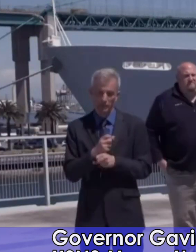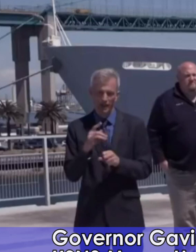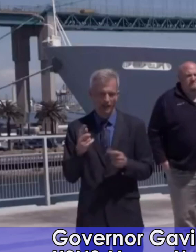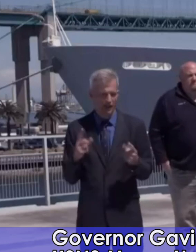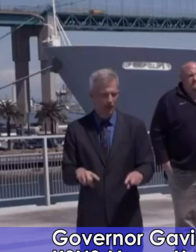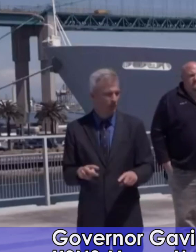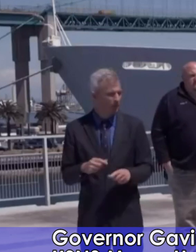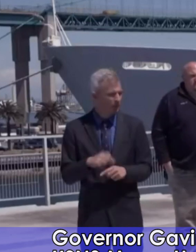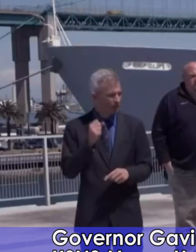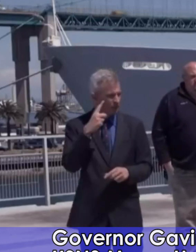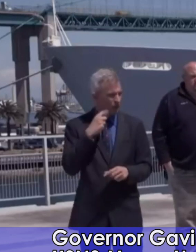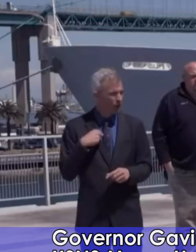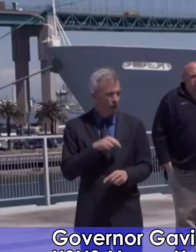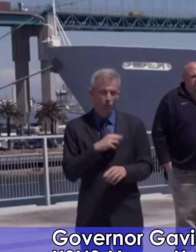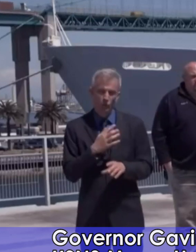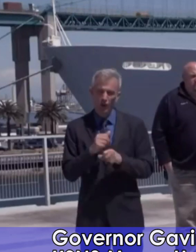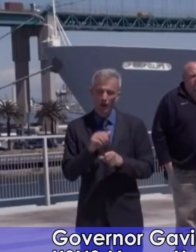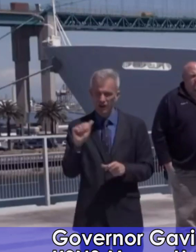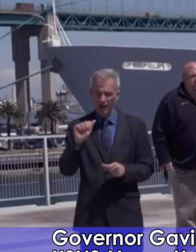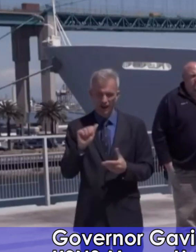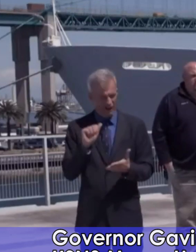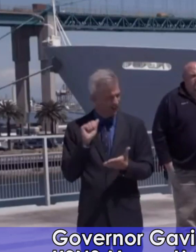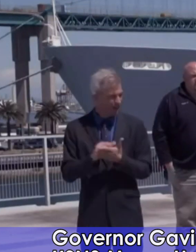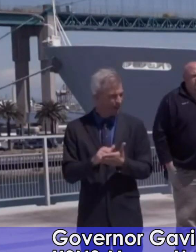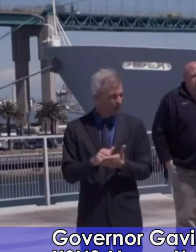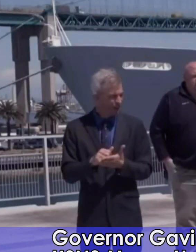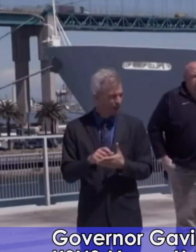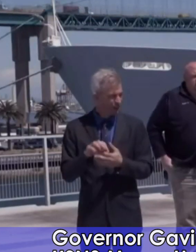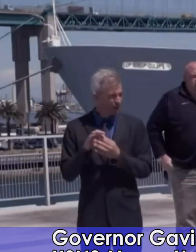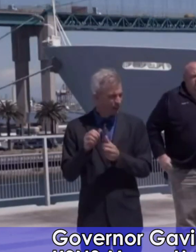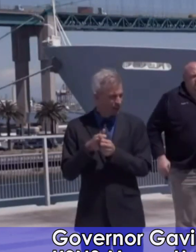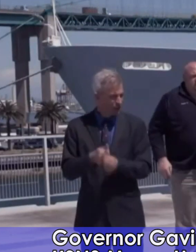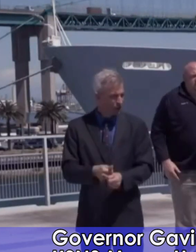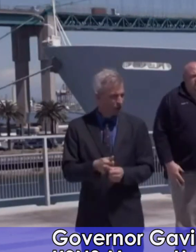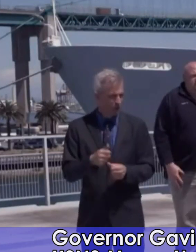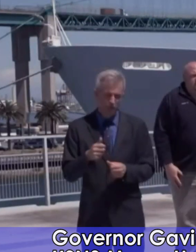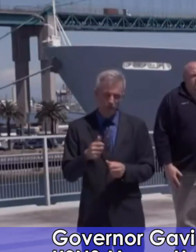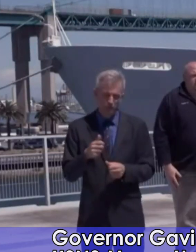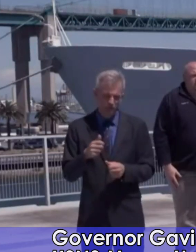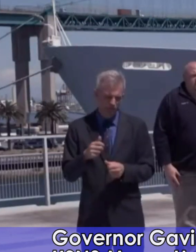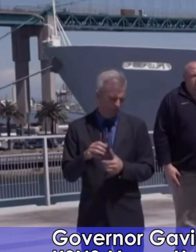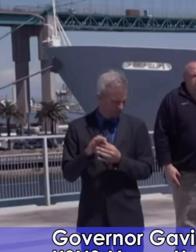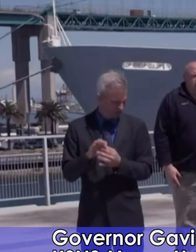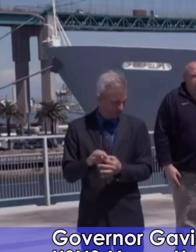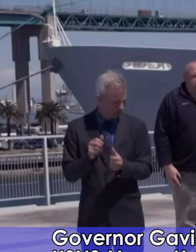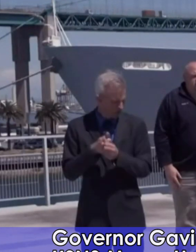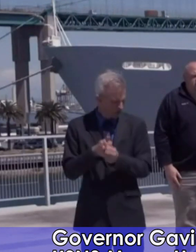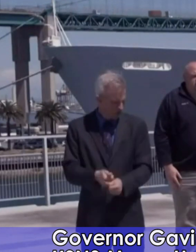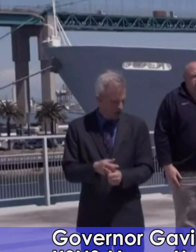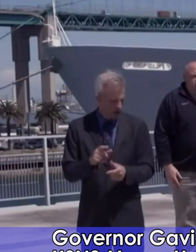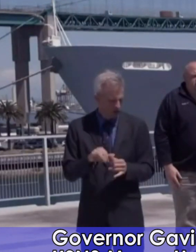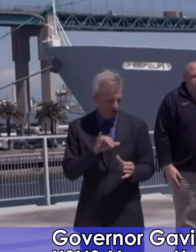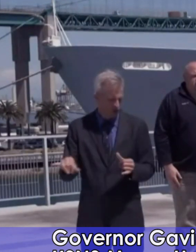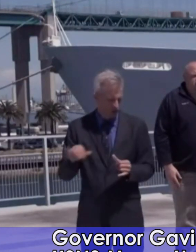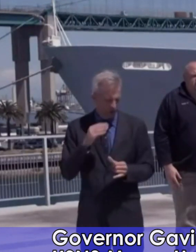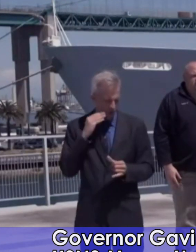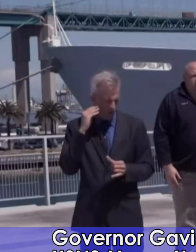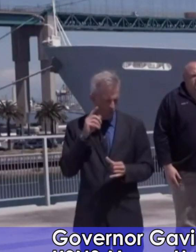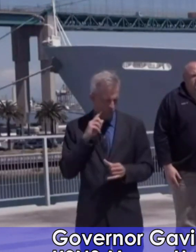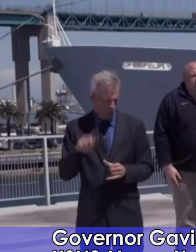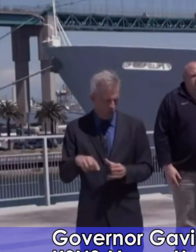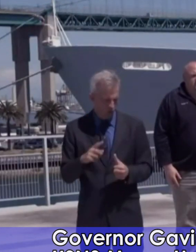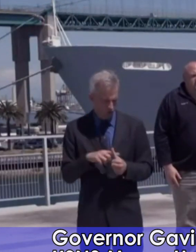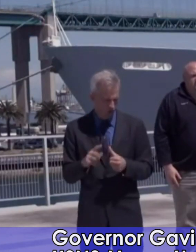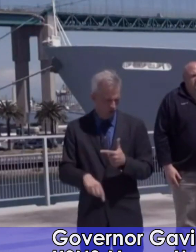an A in terms of compliance. If you look at the data, California, Los Angeles, in terms of the restriction of movement.